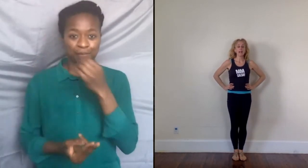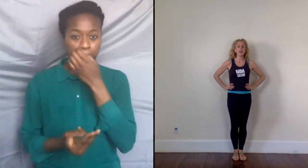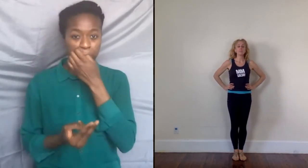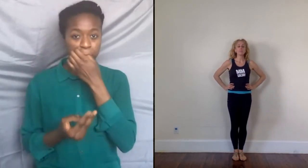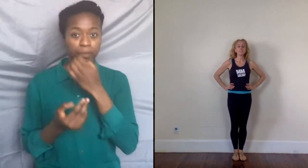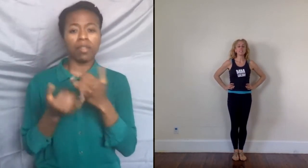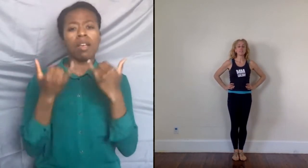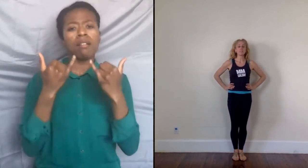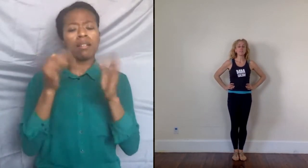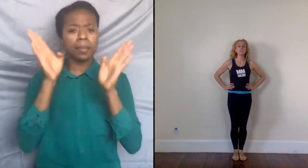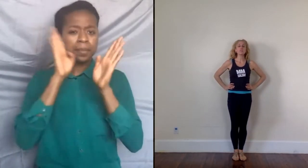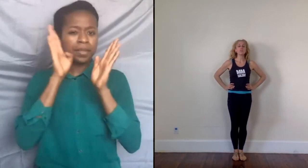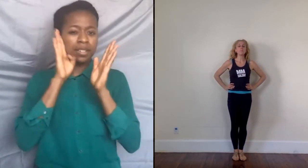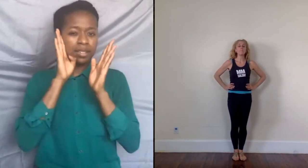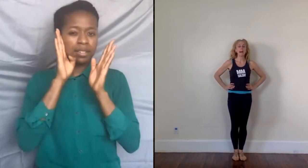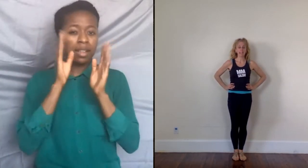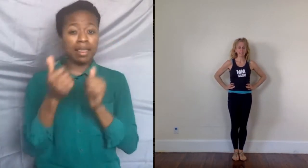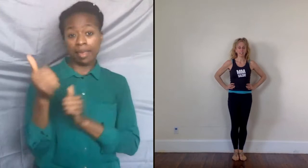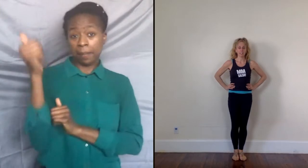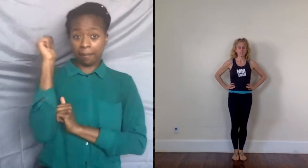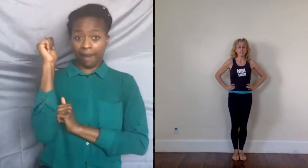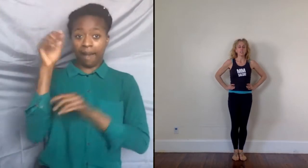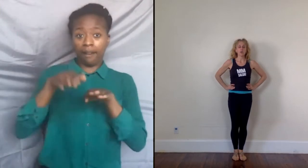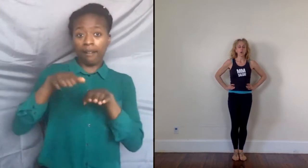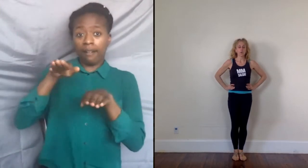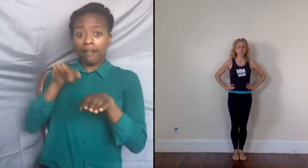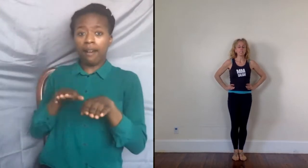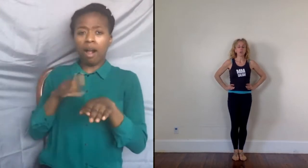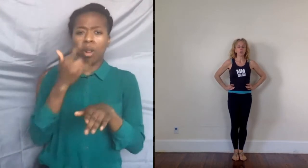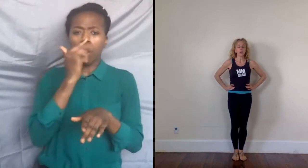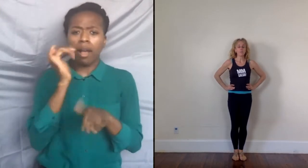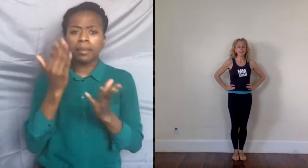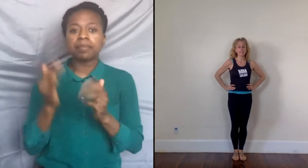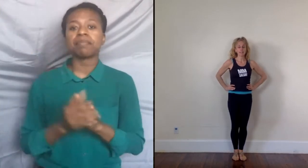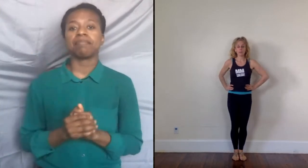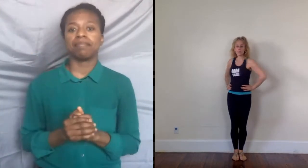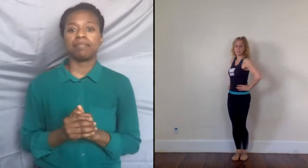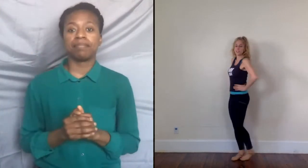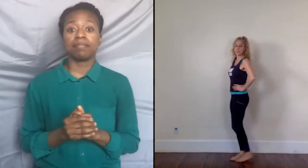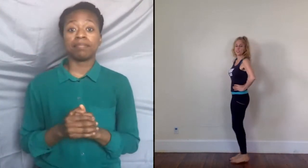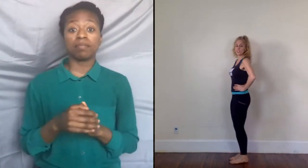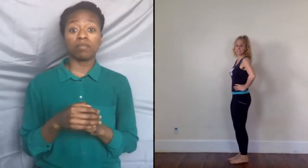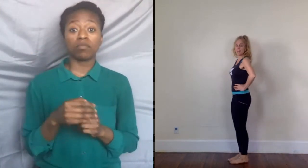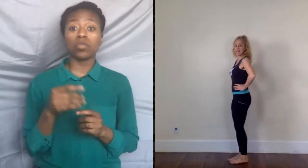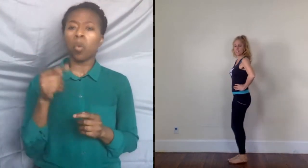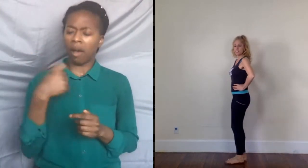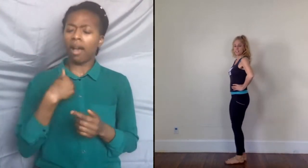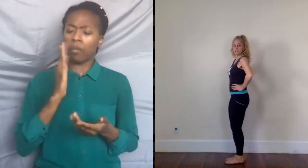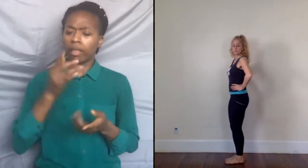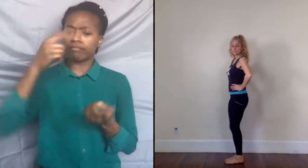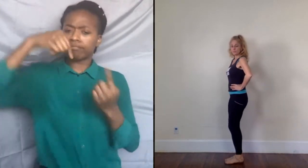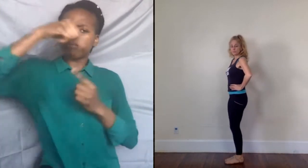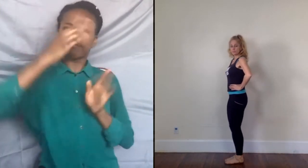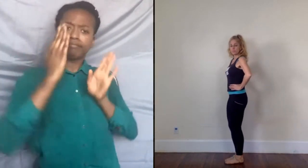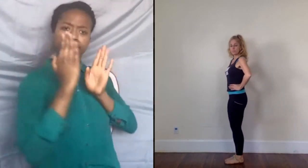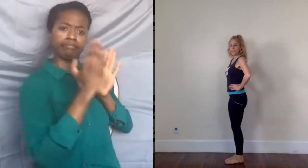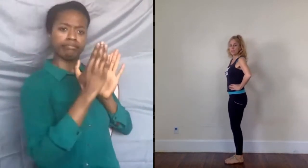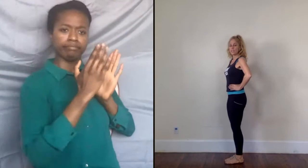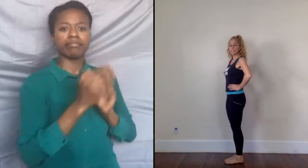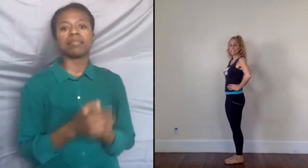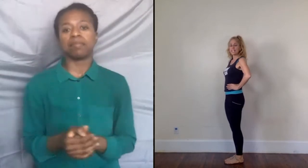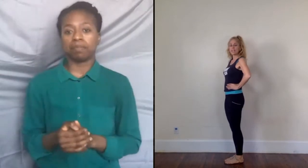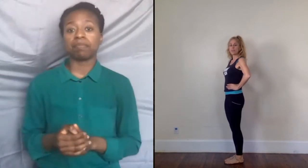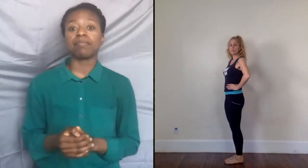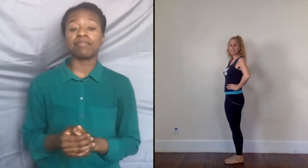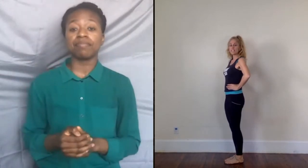look at how we do the same rhythm to the back. So we're going to start with our back step. I'm going to turn to the side. And